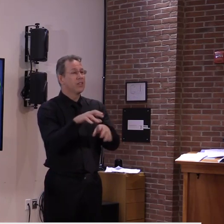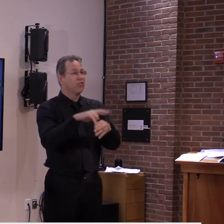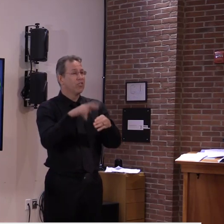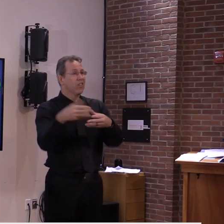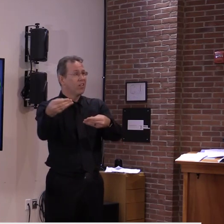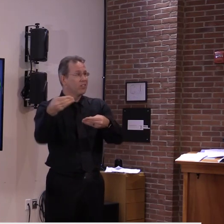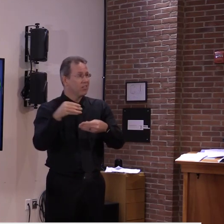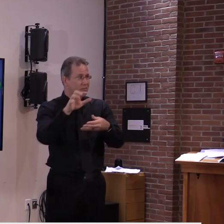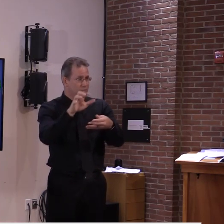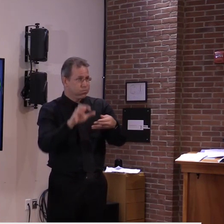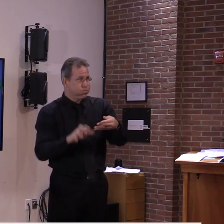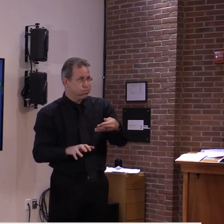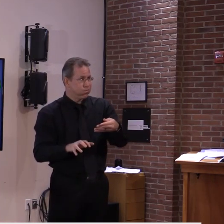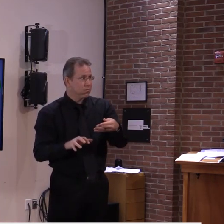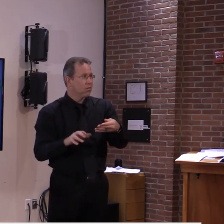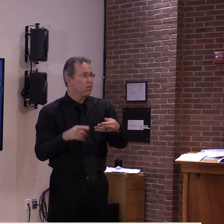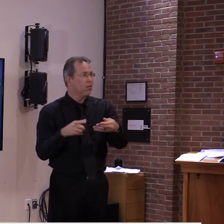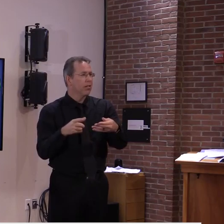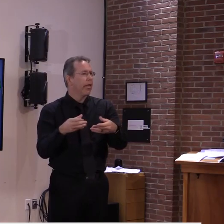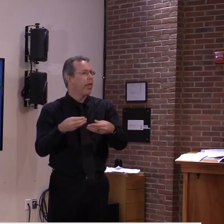time. What we did was